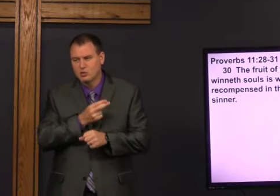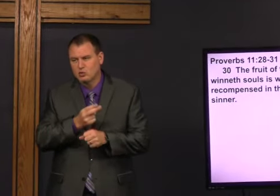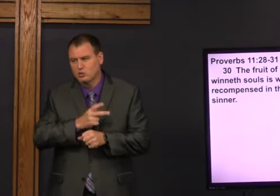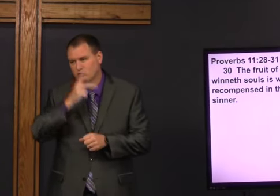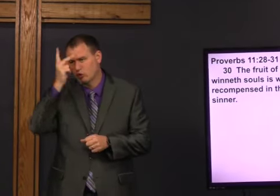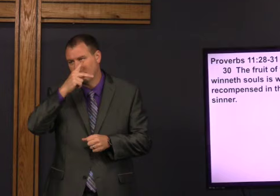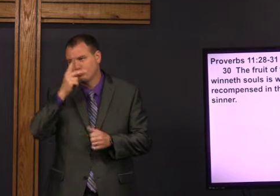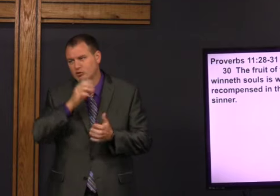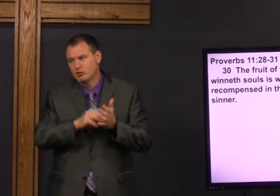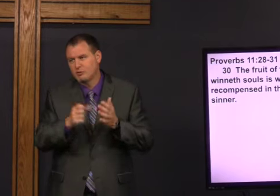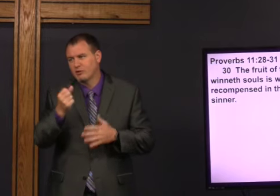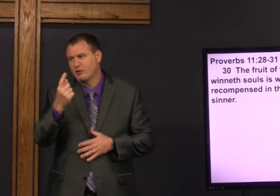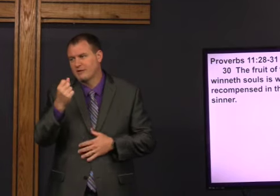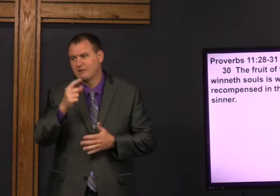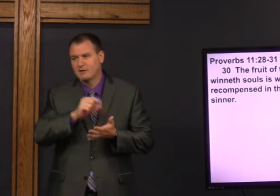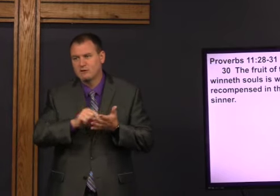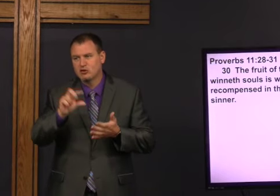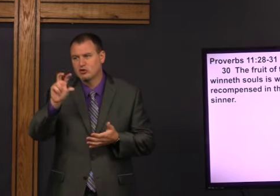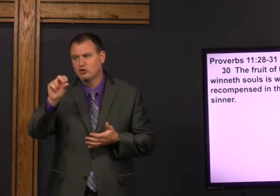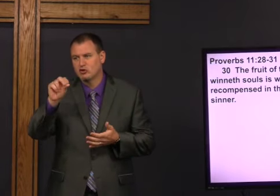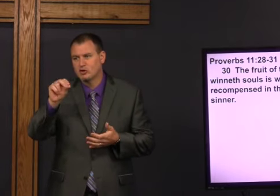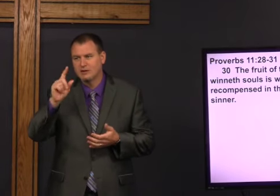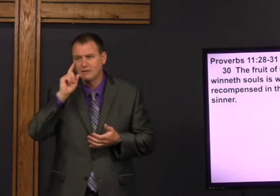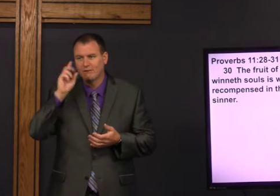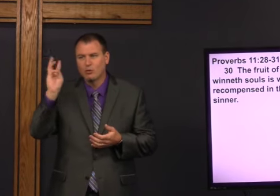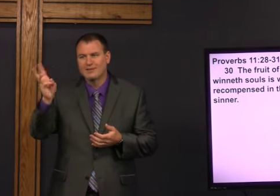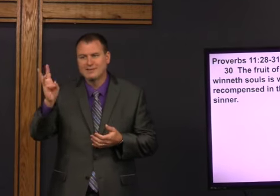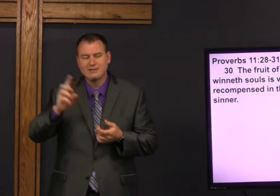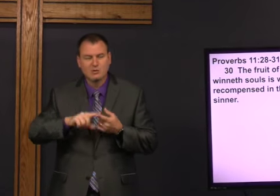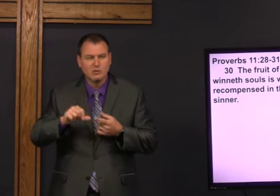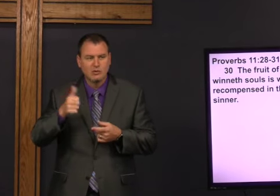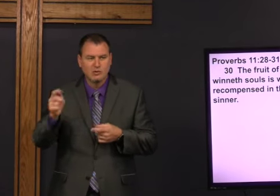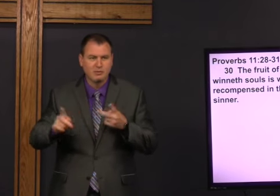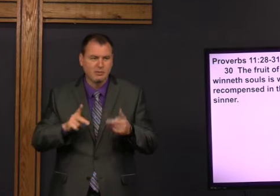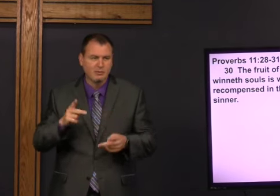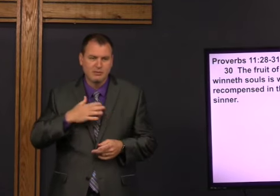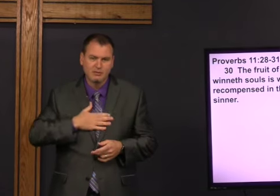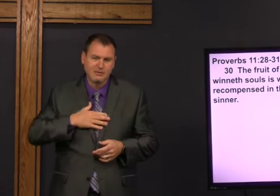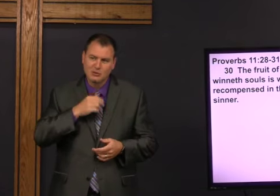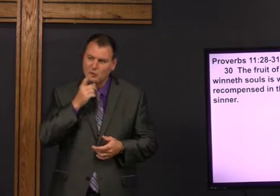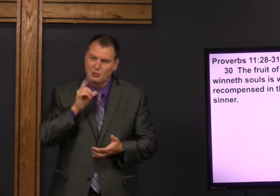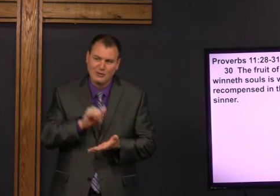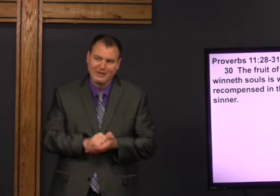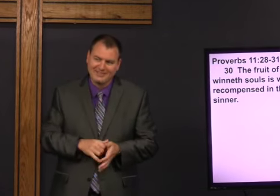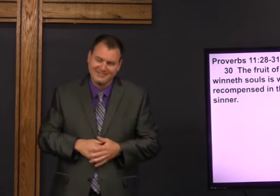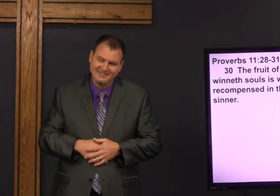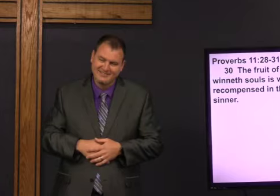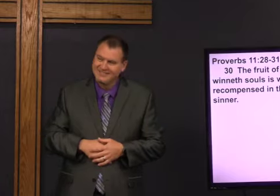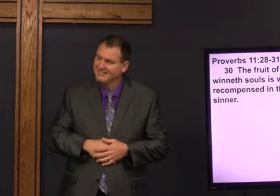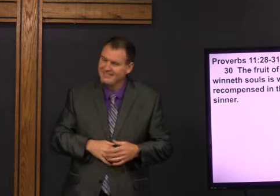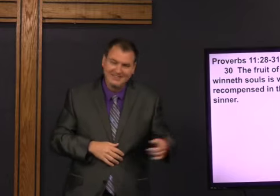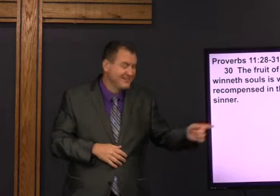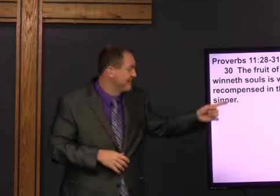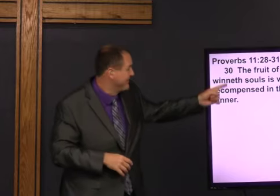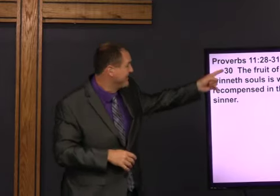please, do not use Proverbs 11, verse 30 for the sake of the people. Please don't do